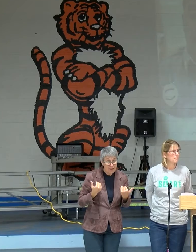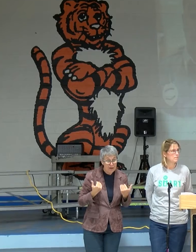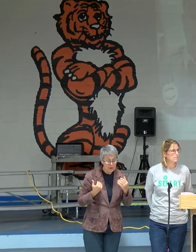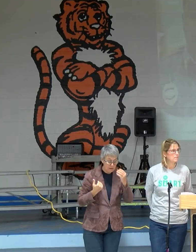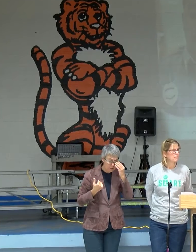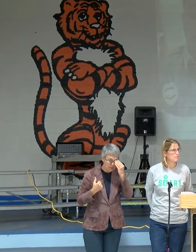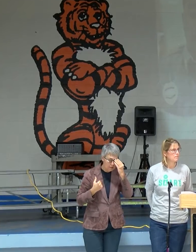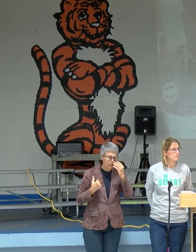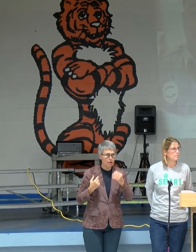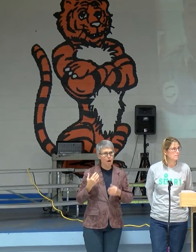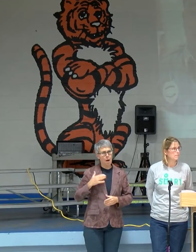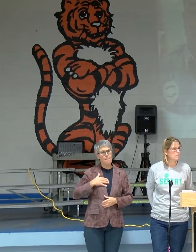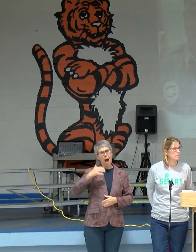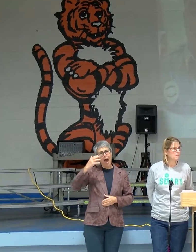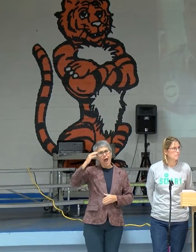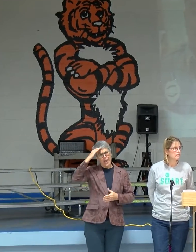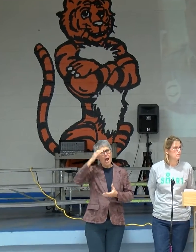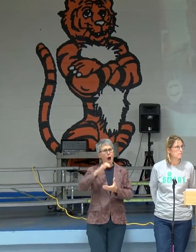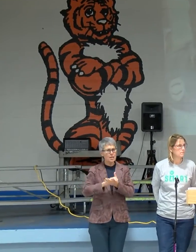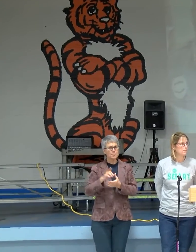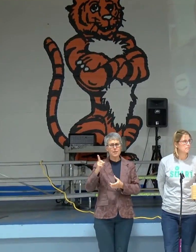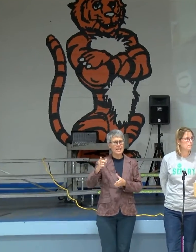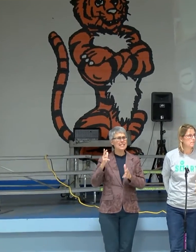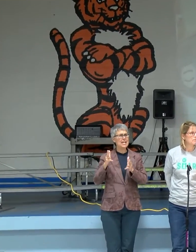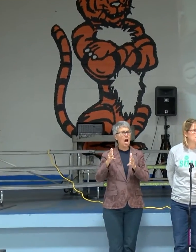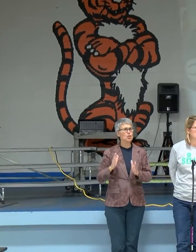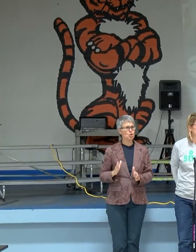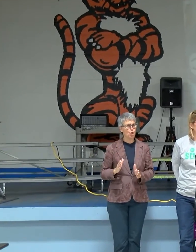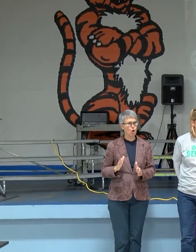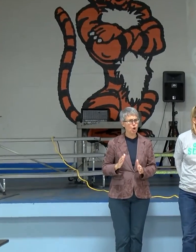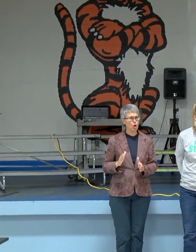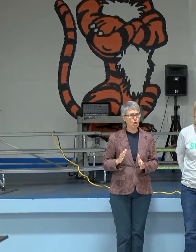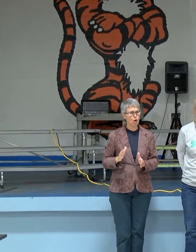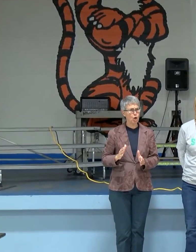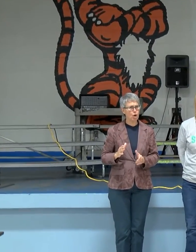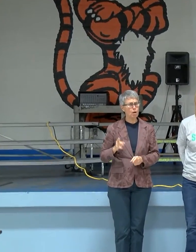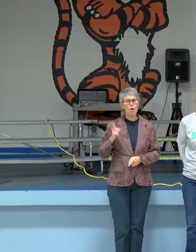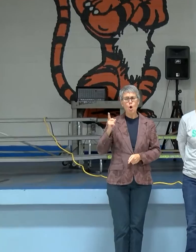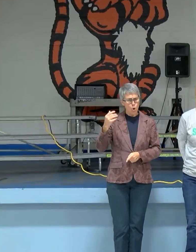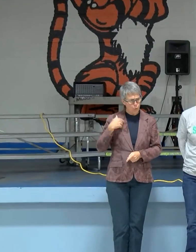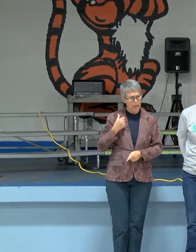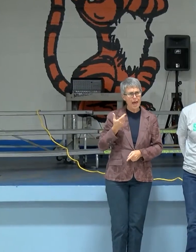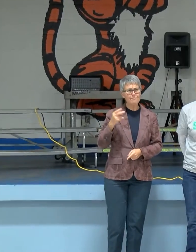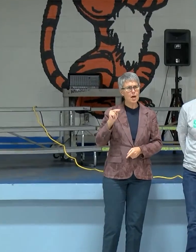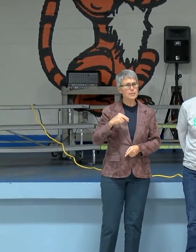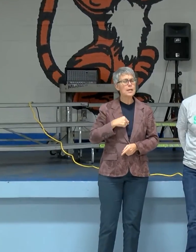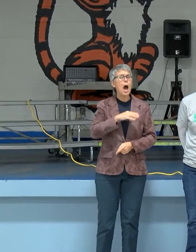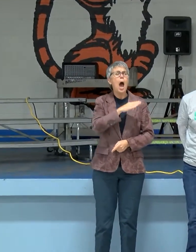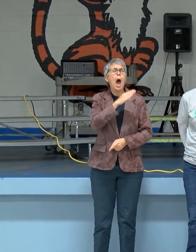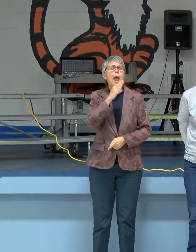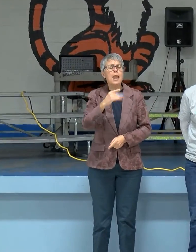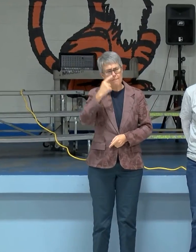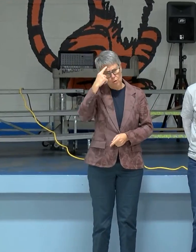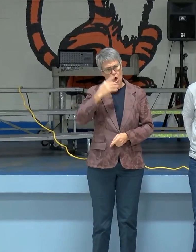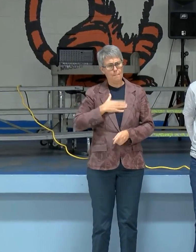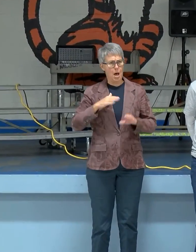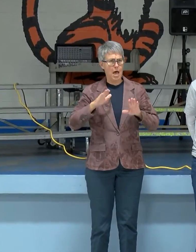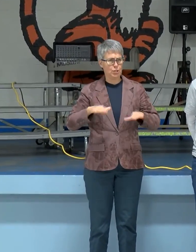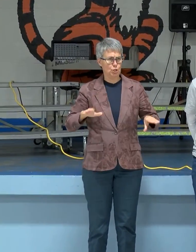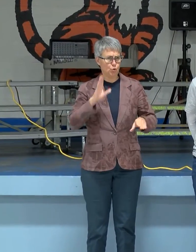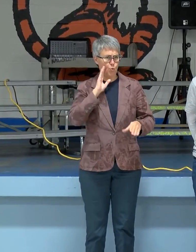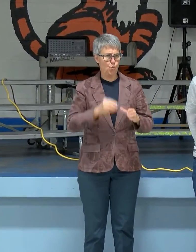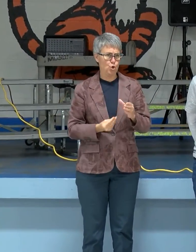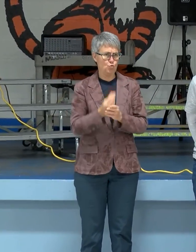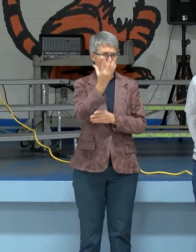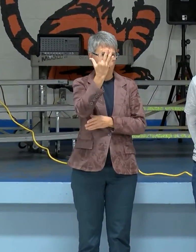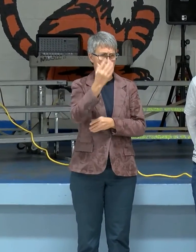we taught my kids. My husband's a hunter. There's guns in our house. I never thought my children would ever touch a gun. They're all grown up now, and they have children of their own. But I got a